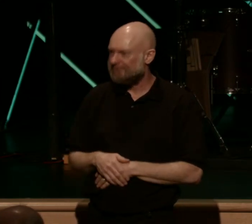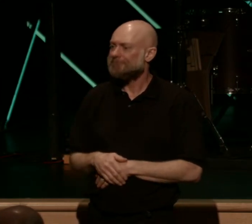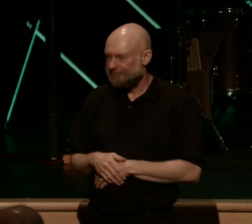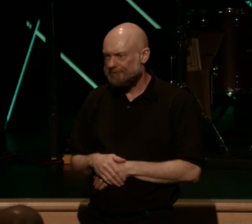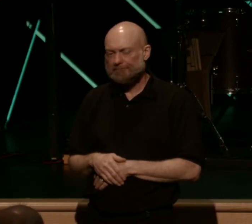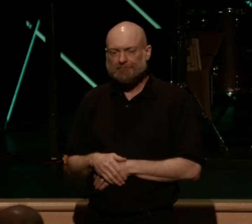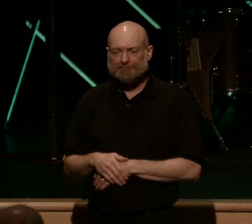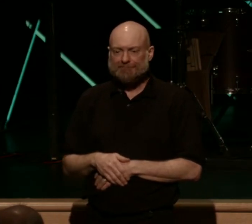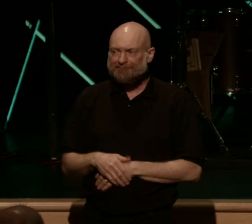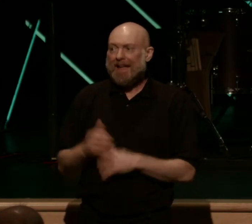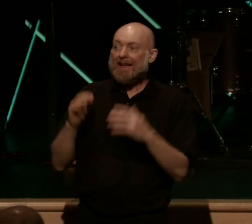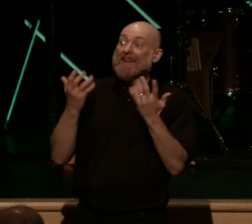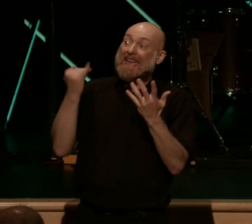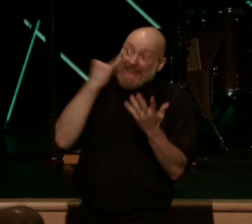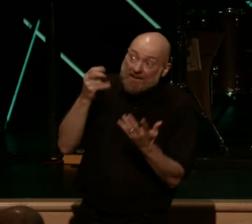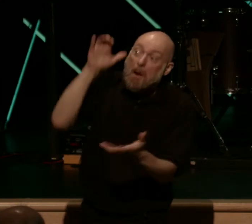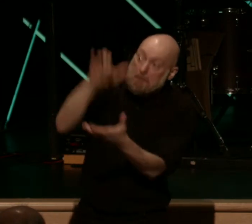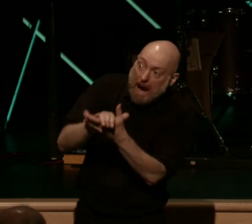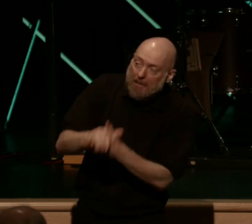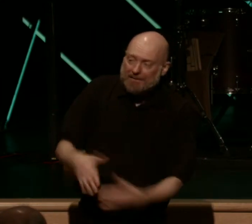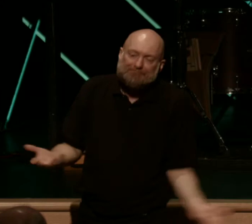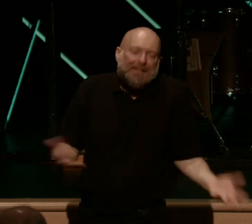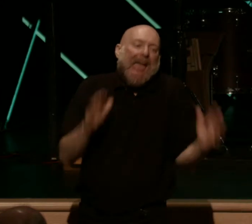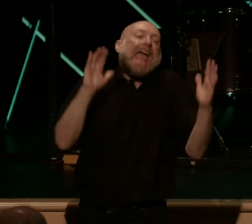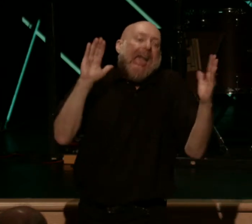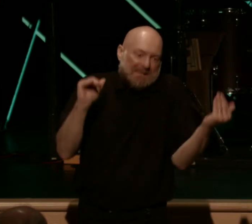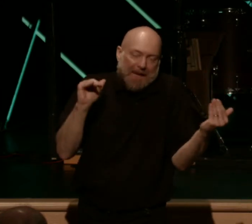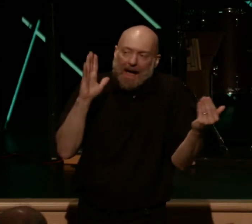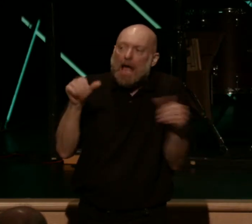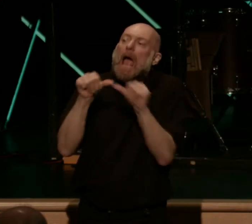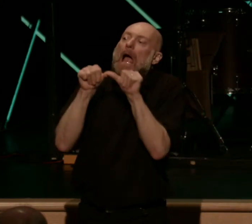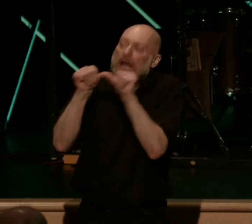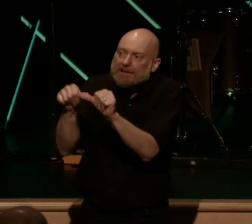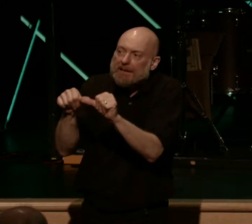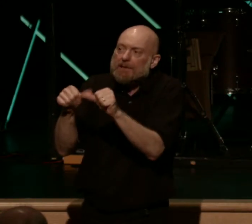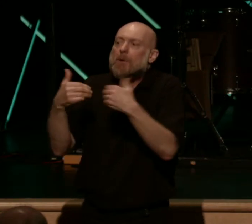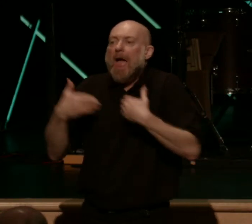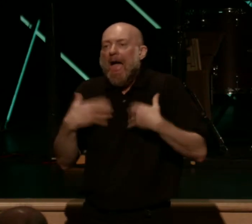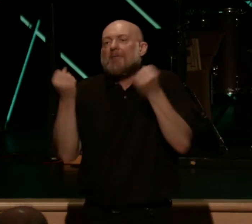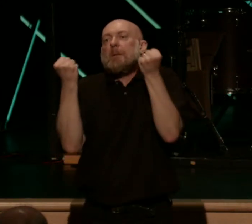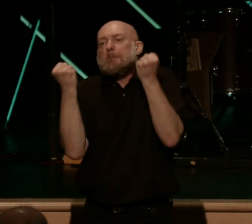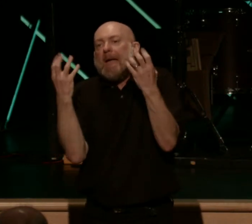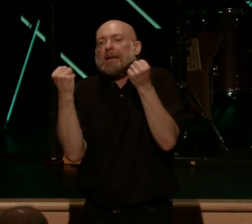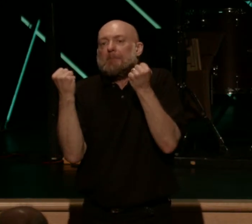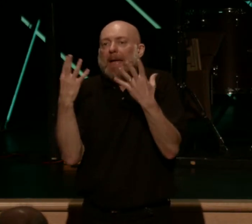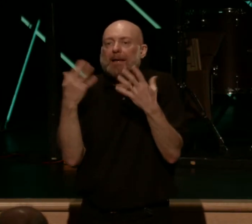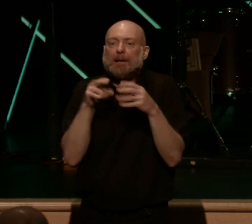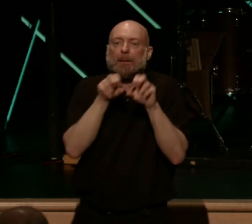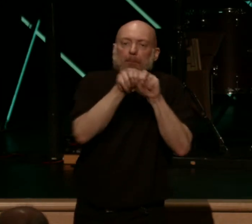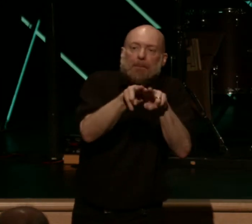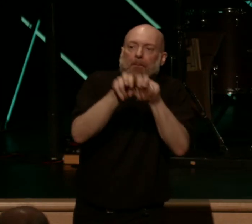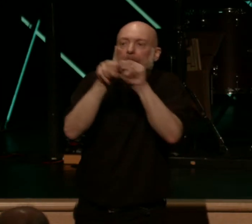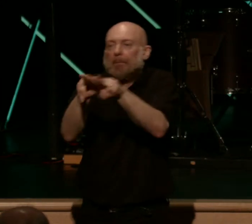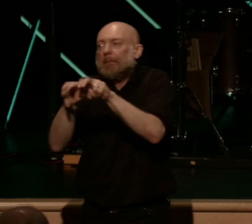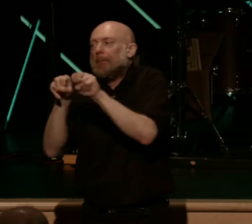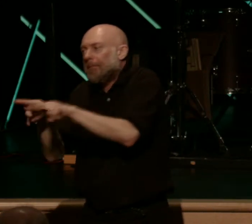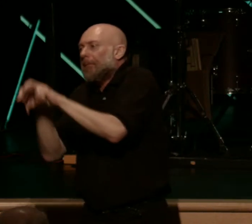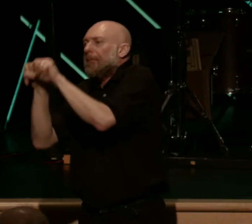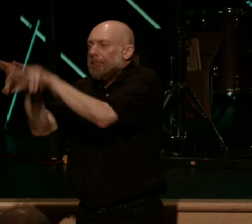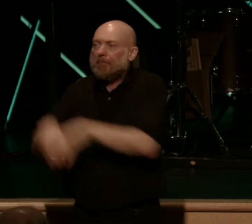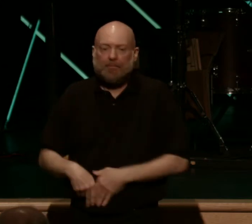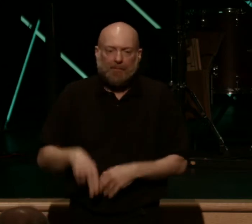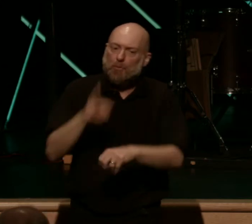was expected that if someone was married, that they would continue to have several partners. And it's into